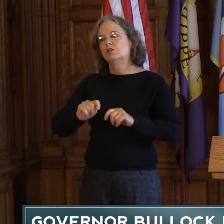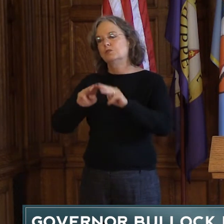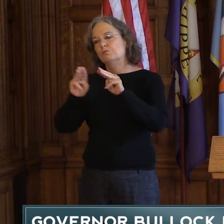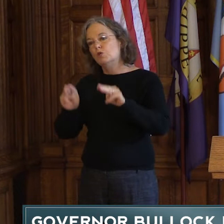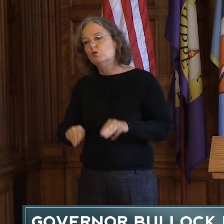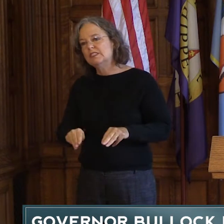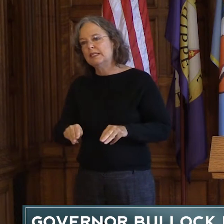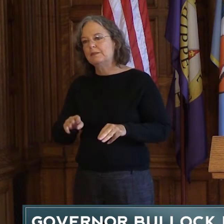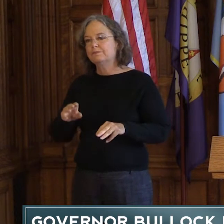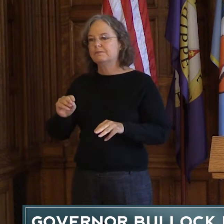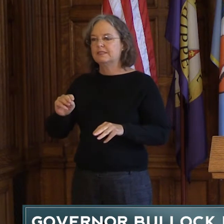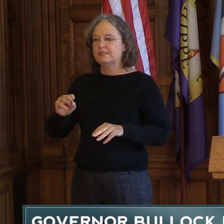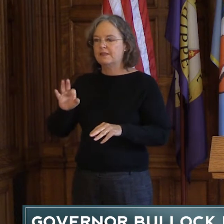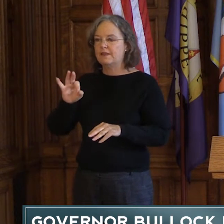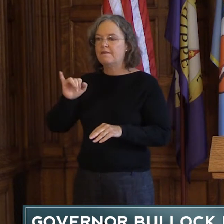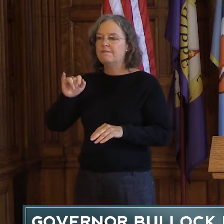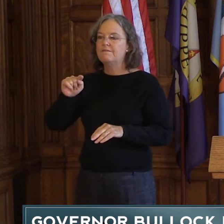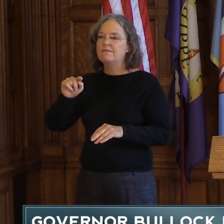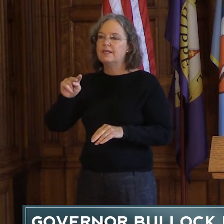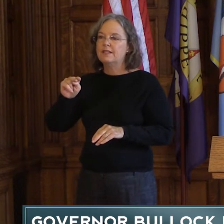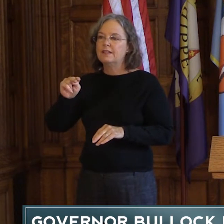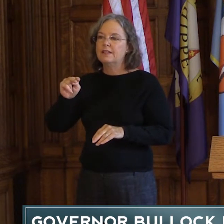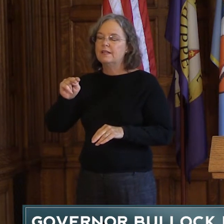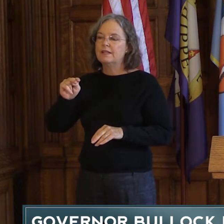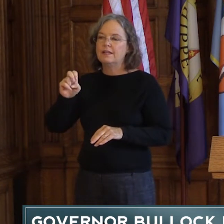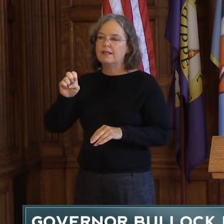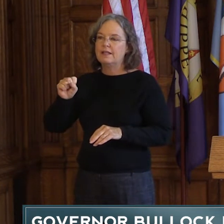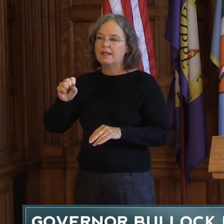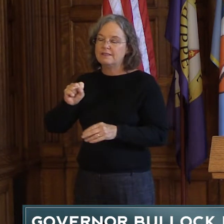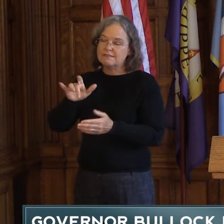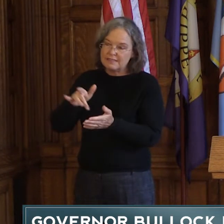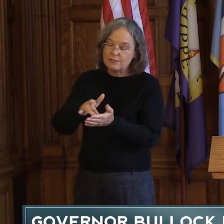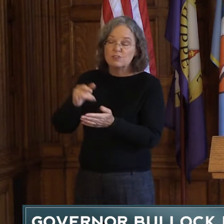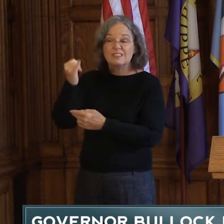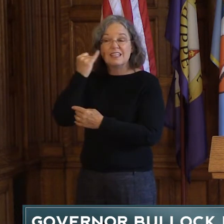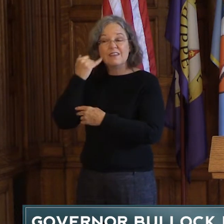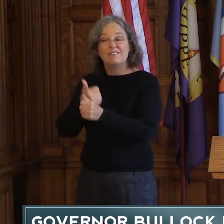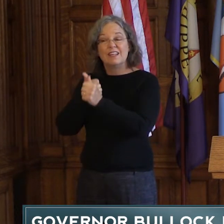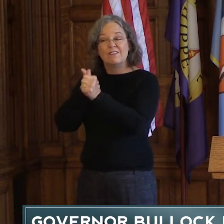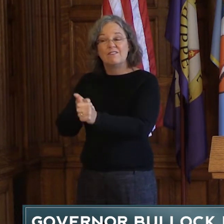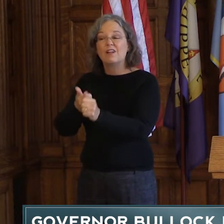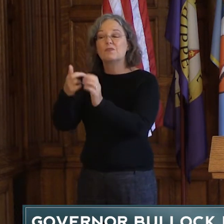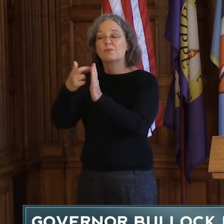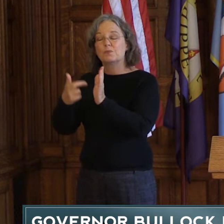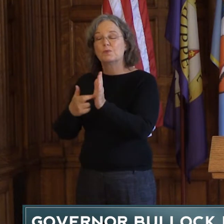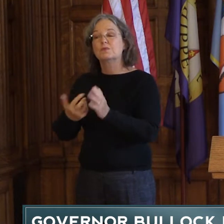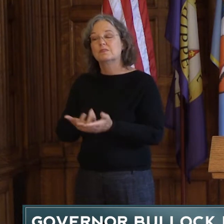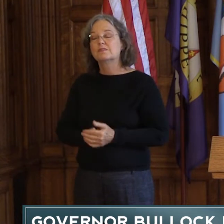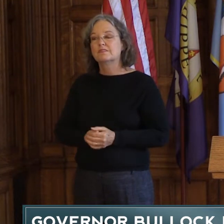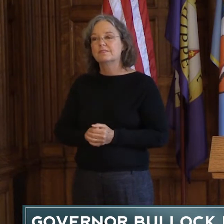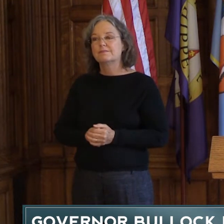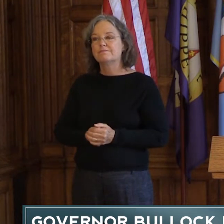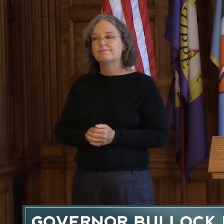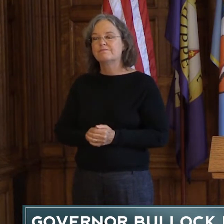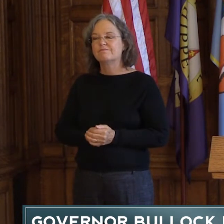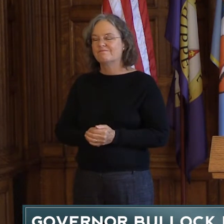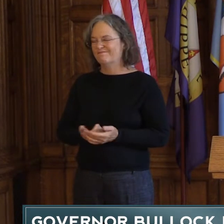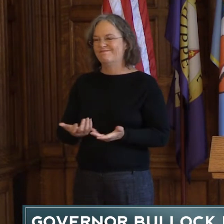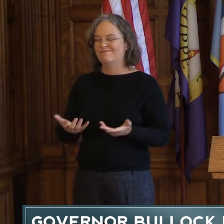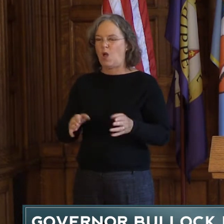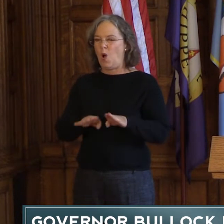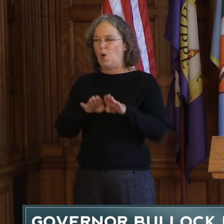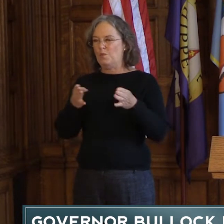fitness centers, as long as they are following social distancing and restricting the folks. As far as opening